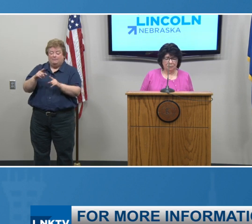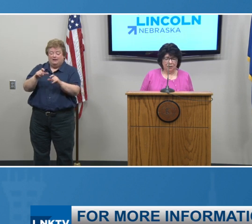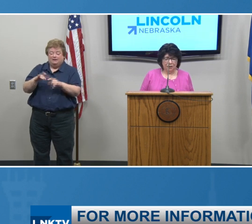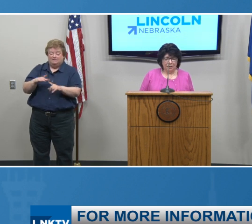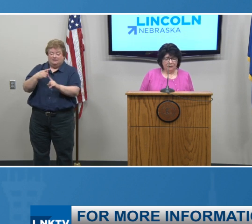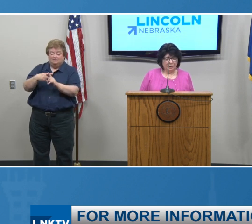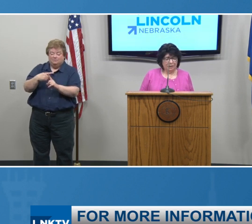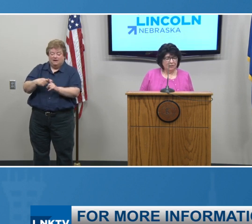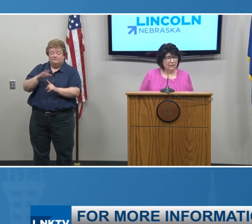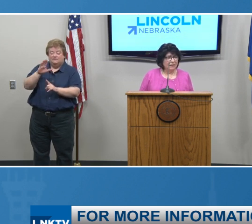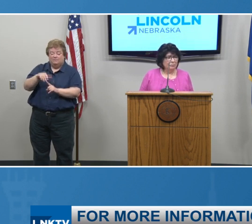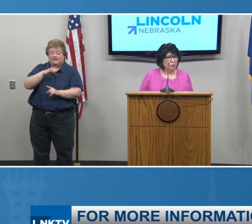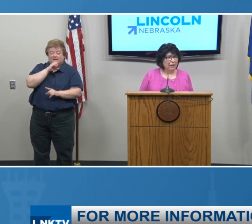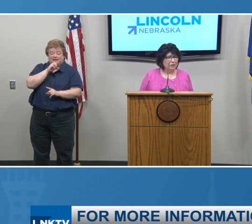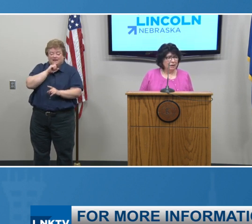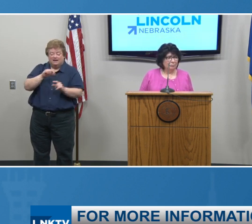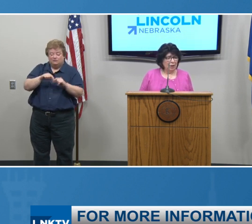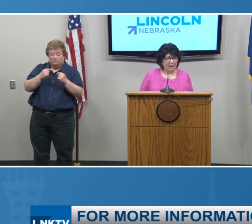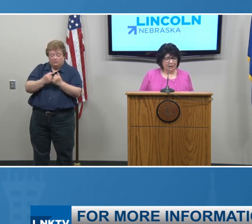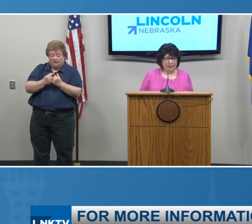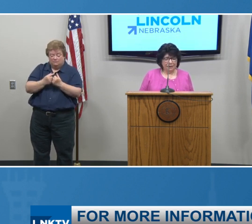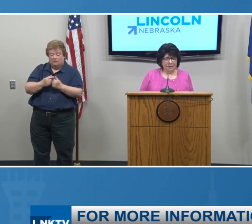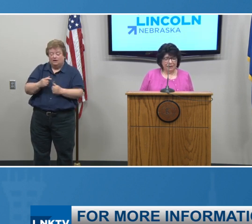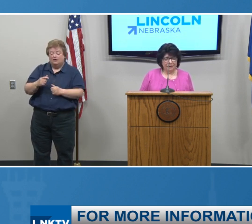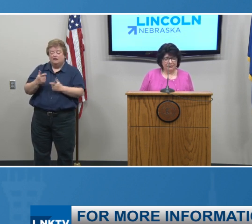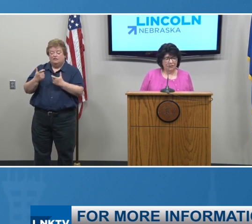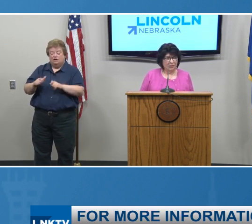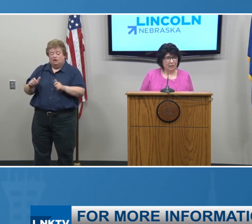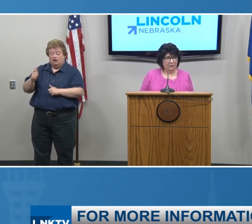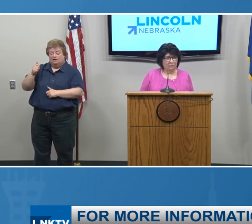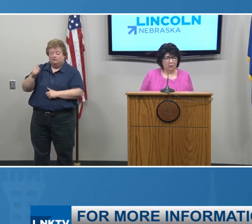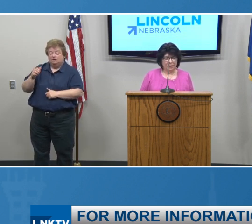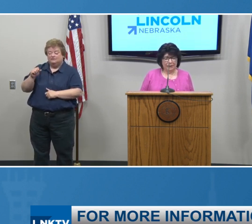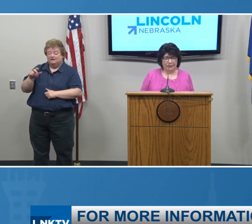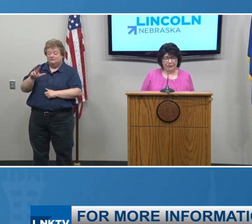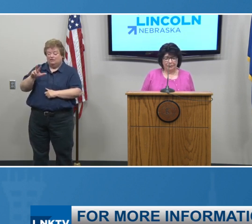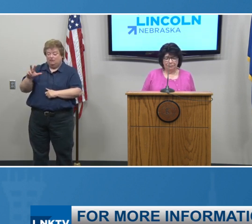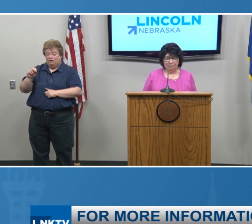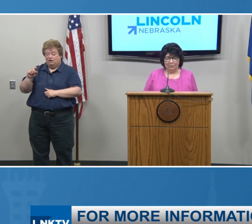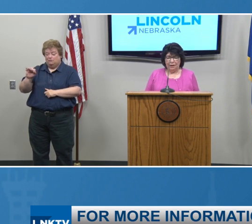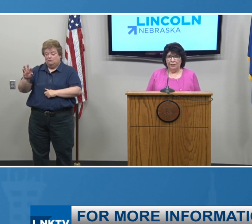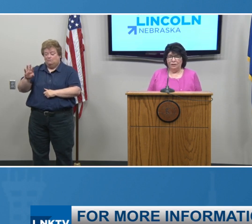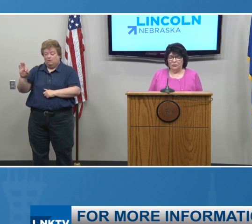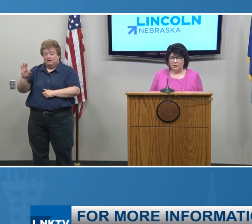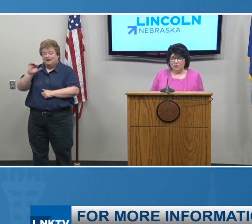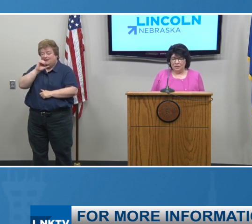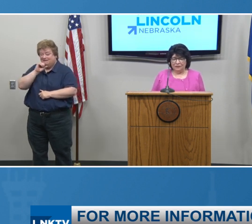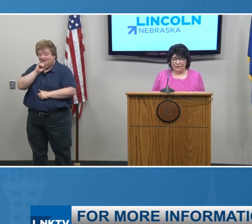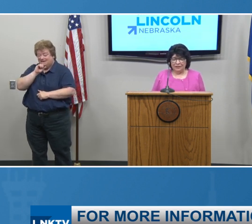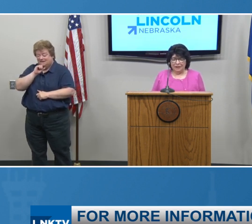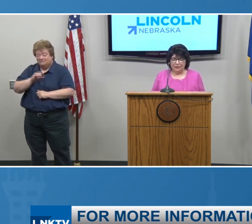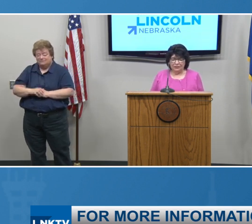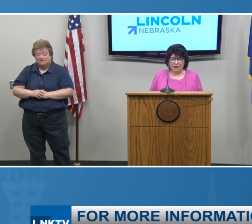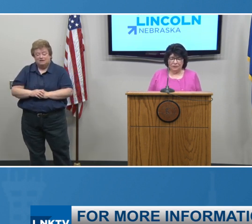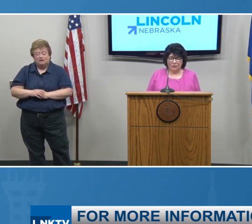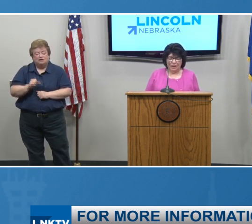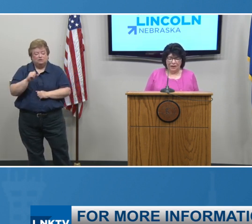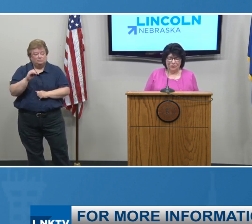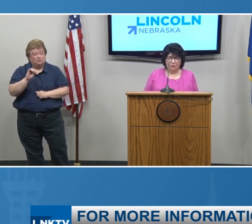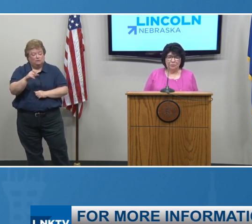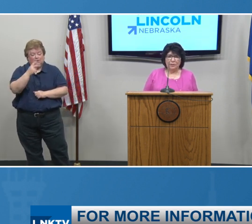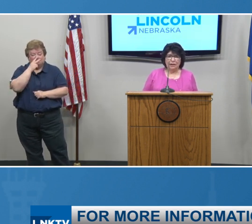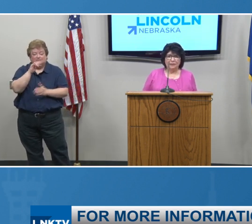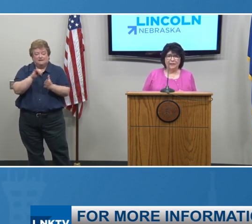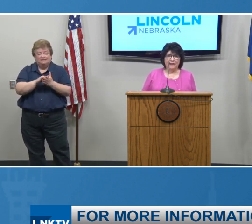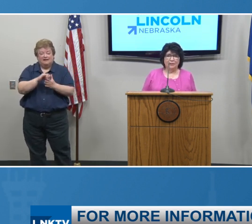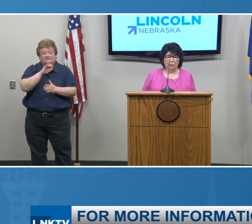age group. The largest age bracket in Lincoln is 30 to 49. So as you can see, that is also the